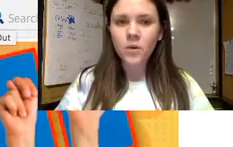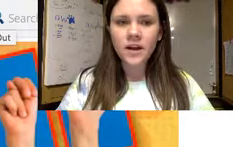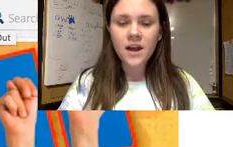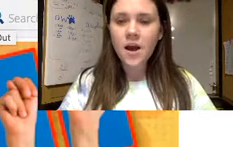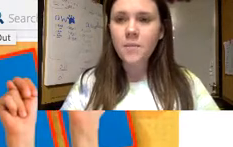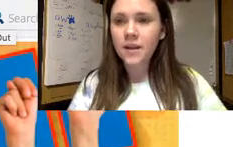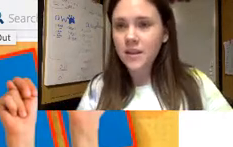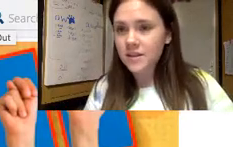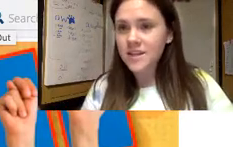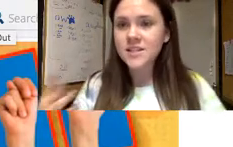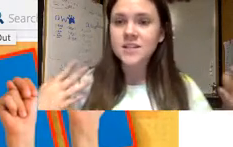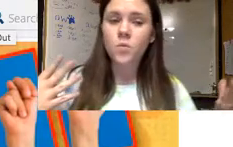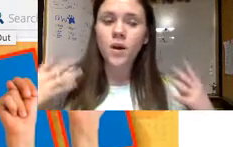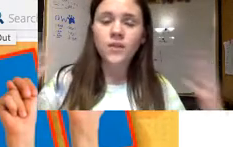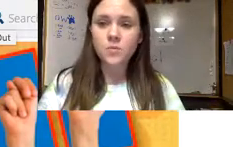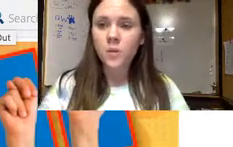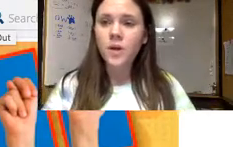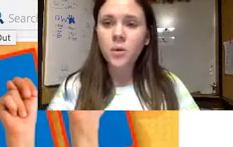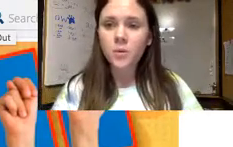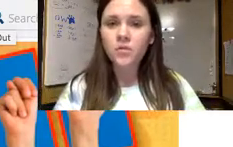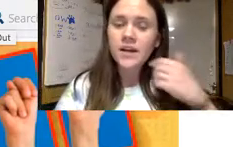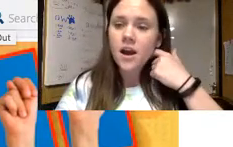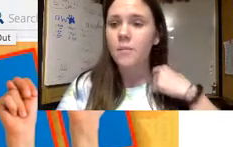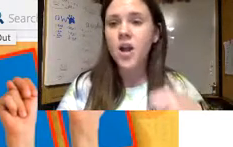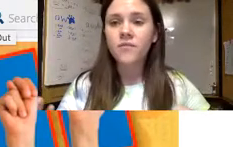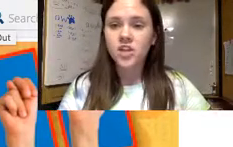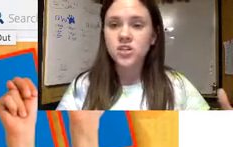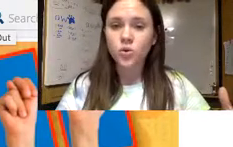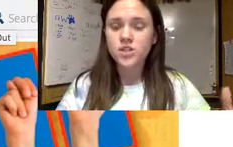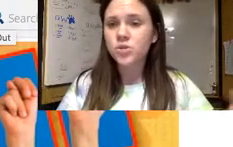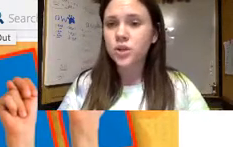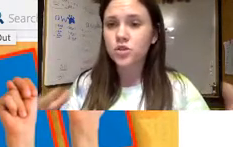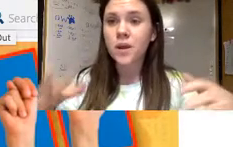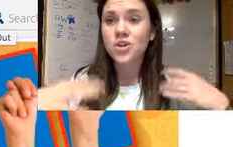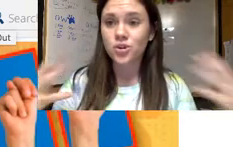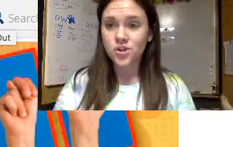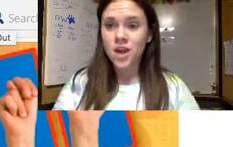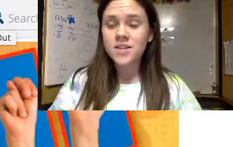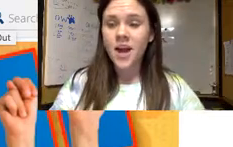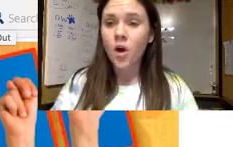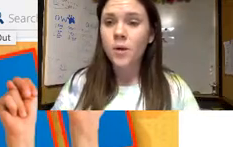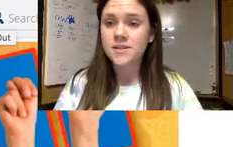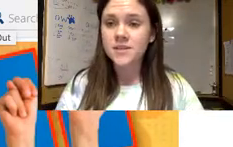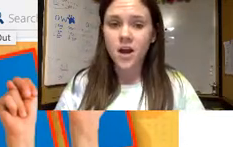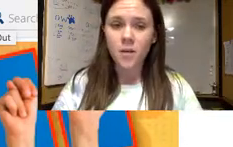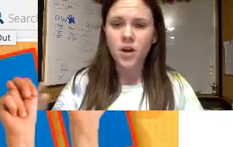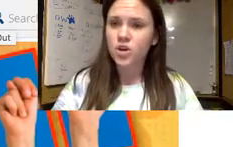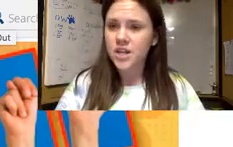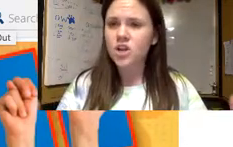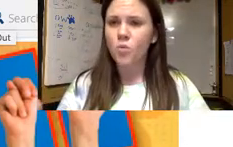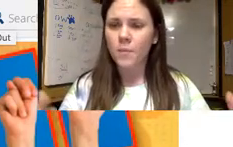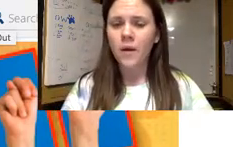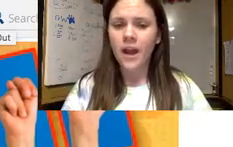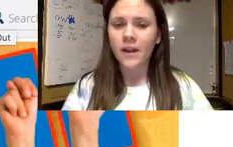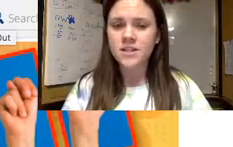So we're going to, this is one reason we know when we read nonfiction stories, usually there's pictures to help us